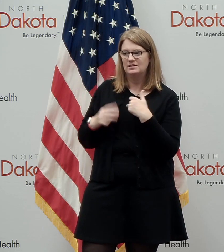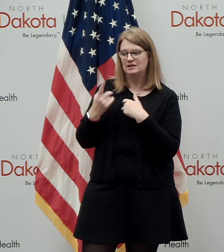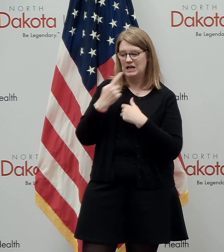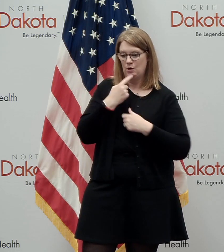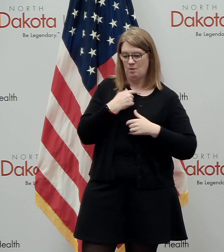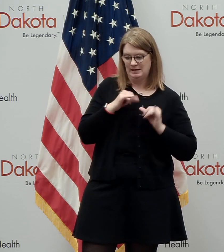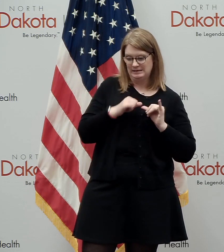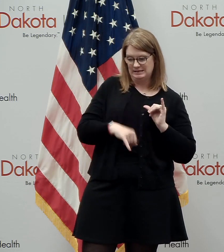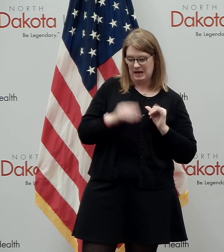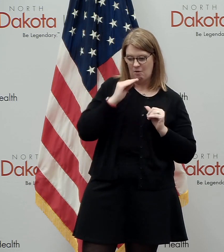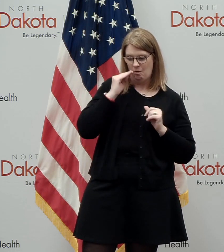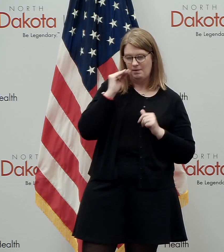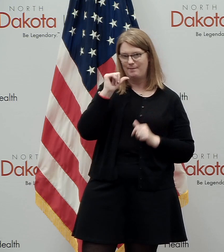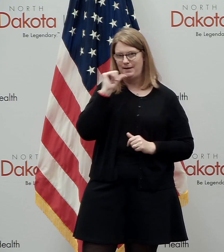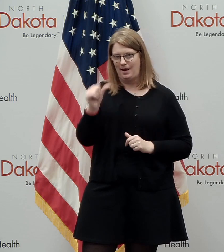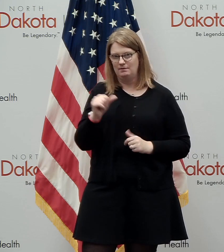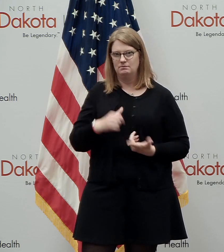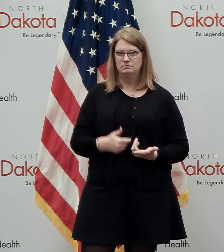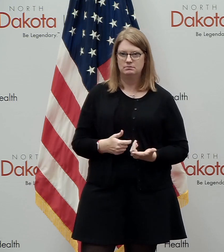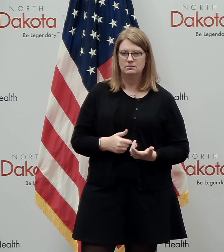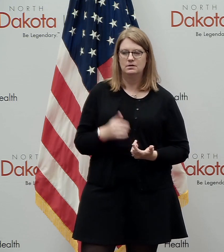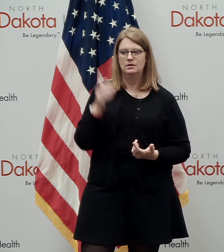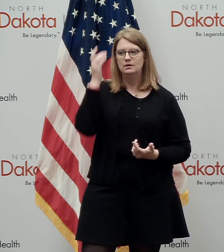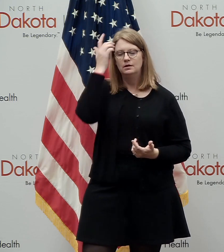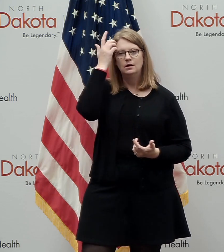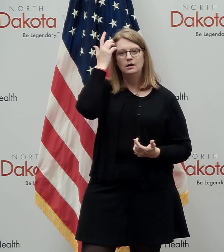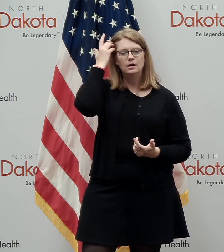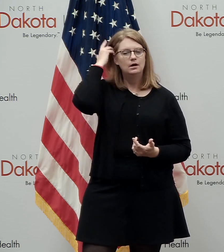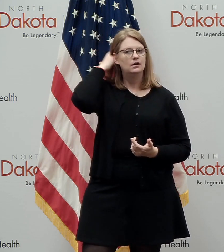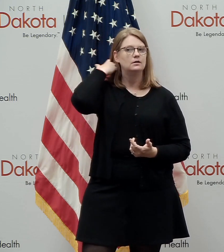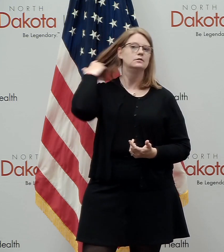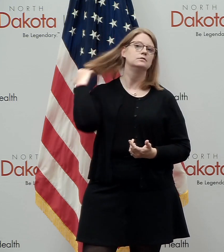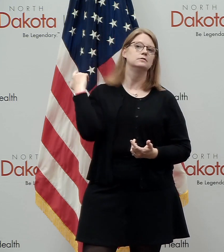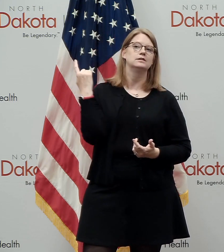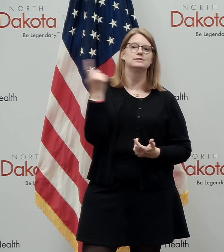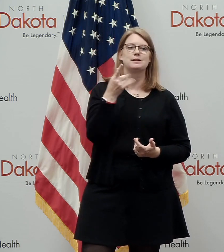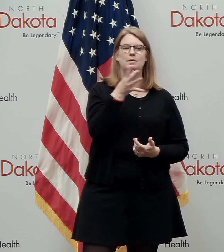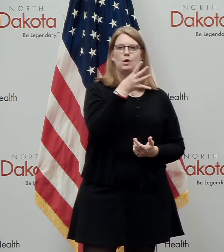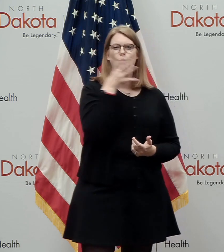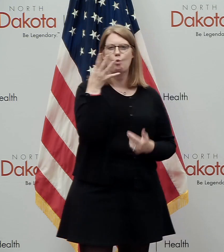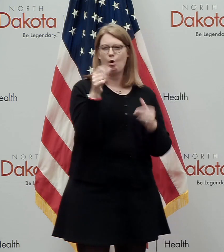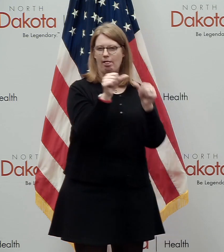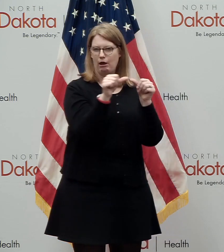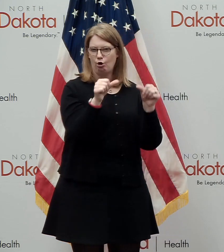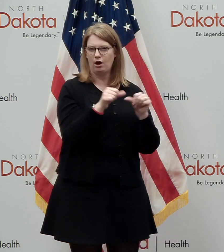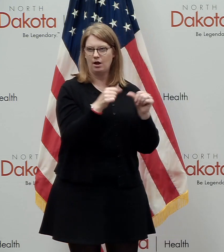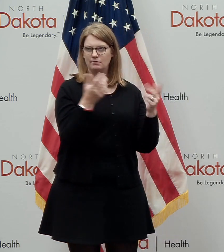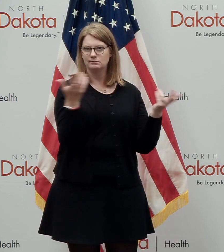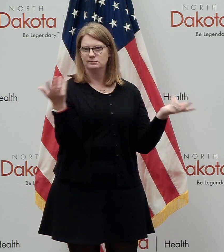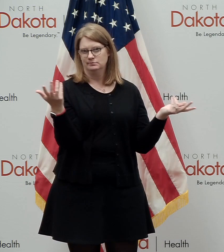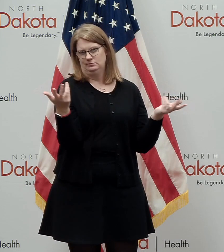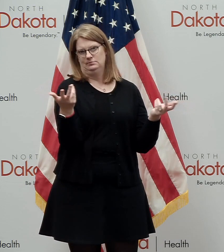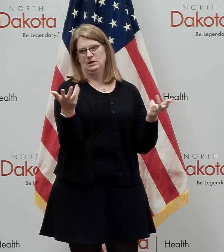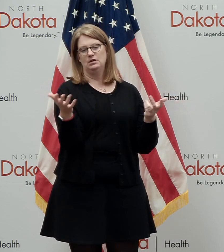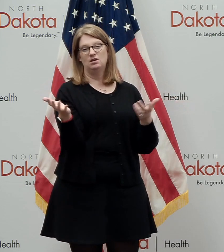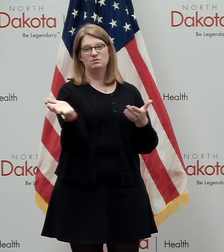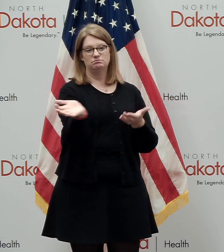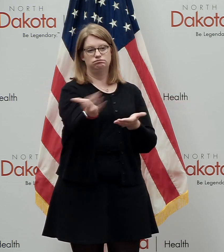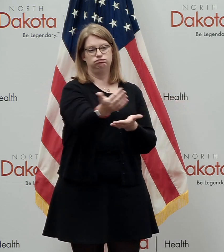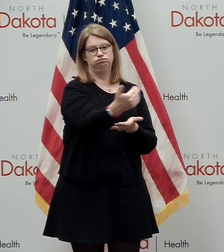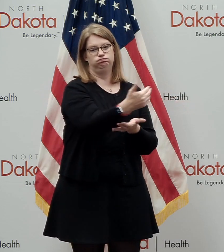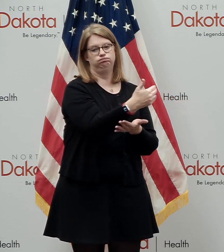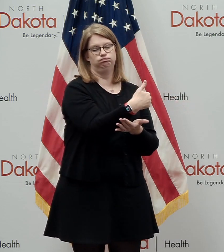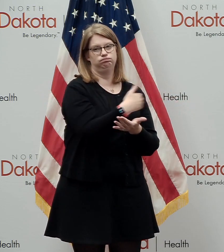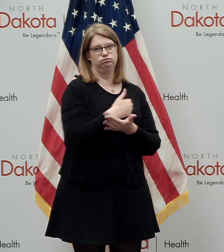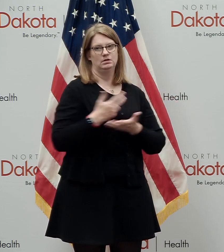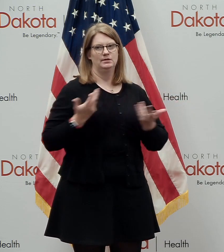home, but I'm not staying home. You could have somebody in a rural area of our state that harvest is on and they're positive and they're like,